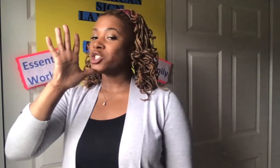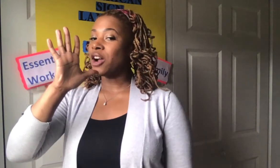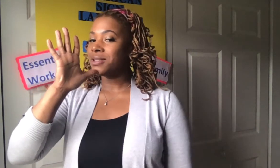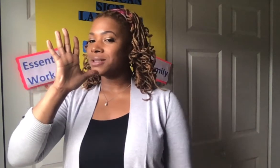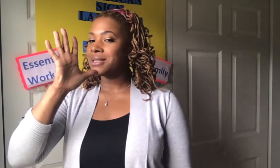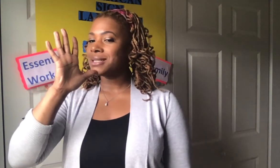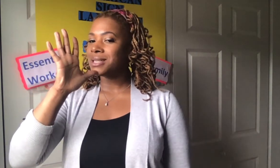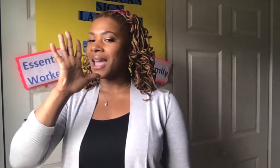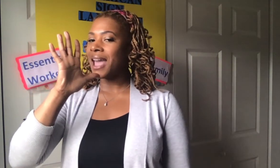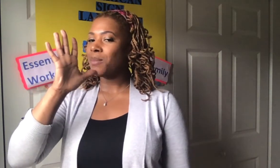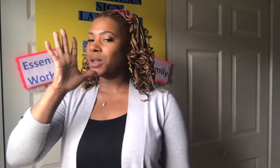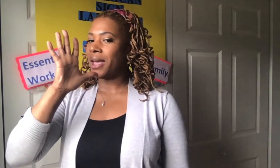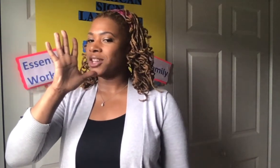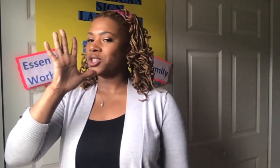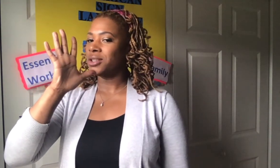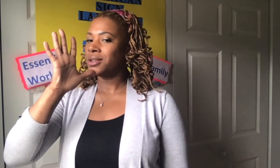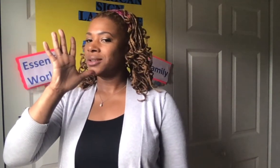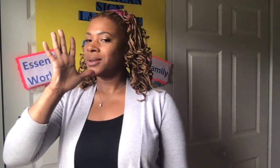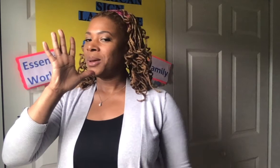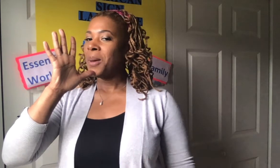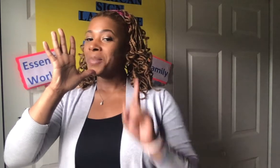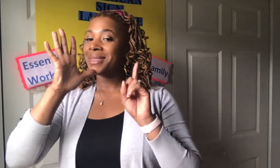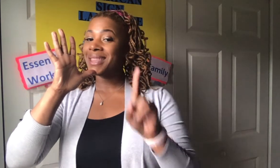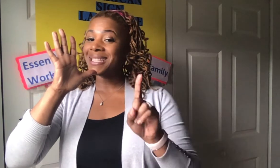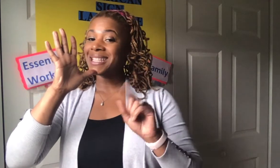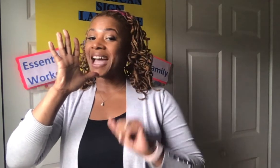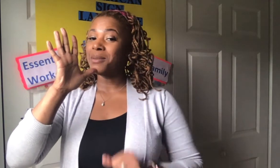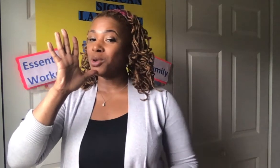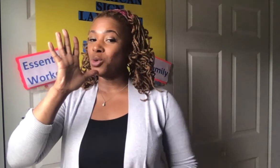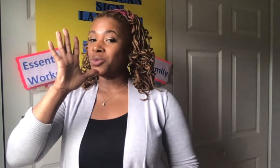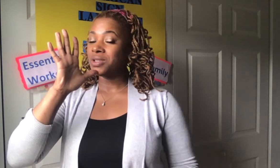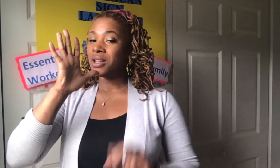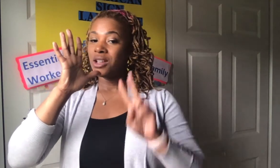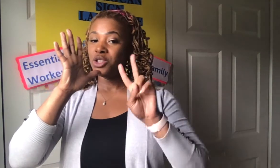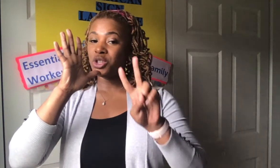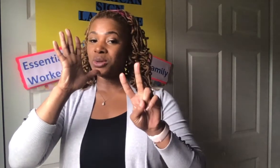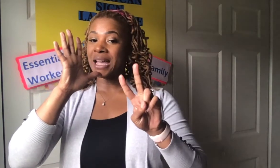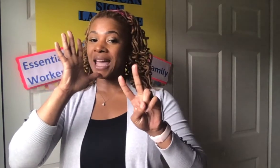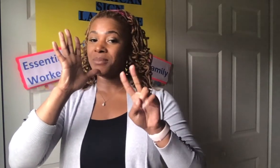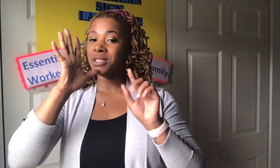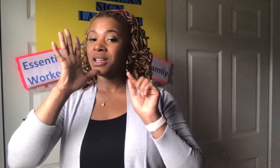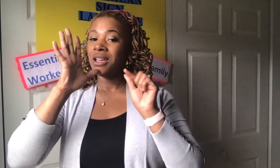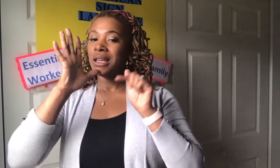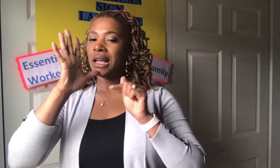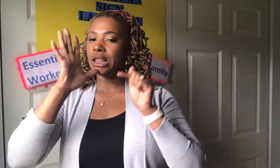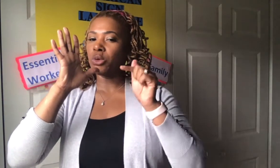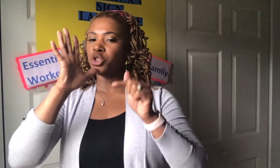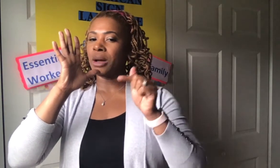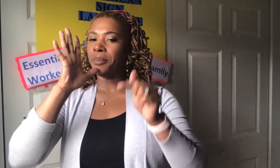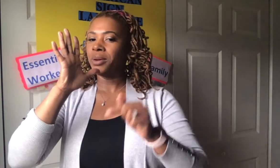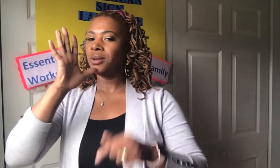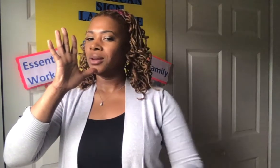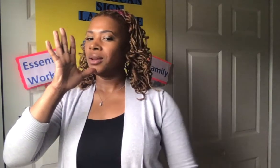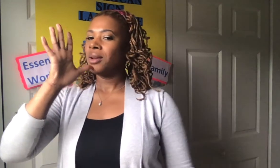in the same location. But this sign moves 2 times a little jump.